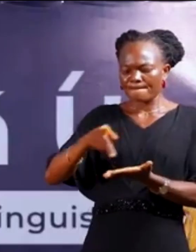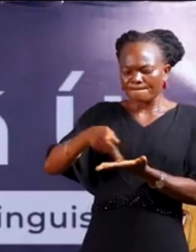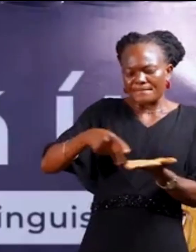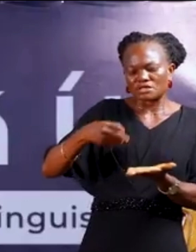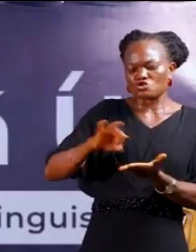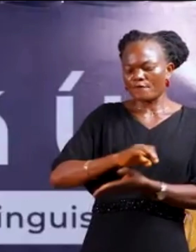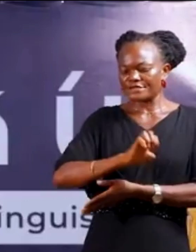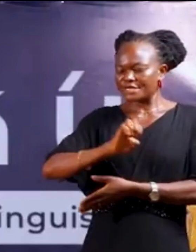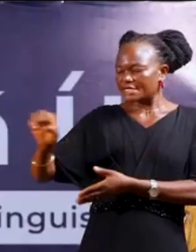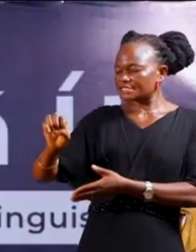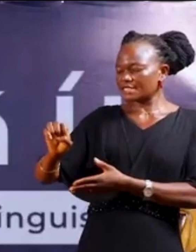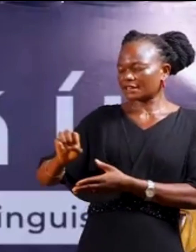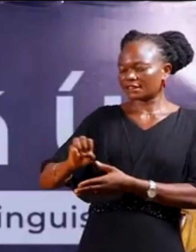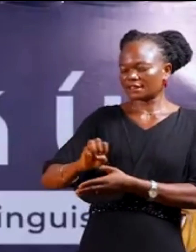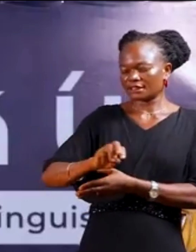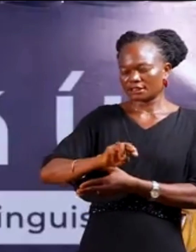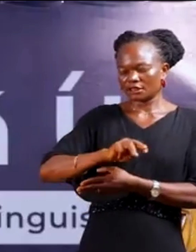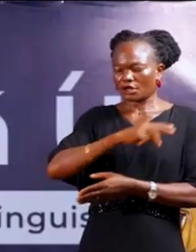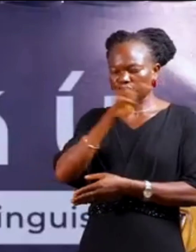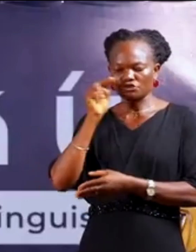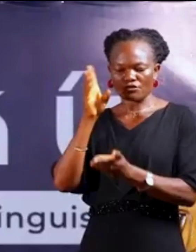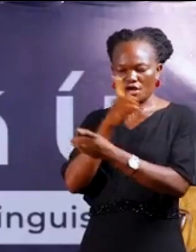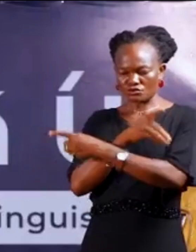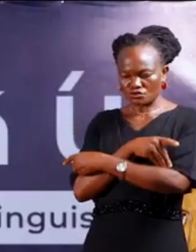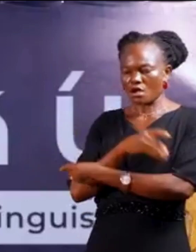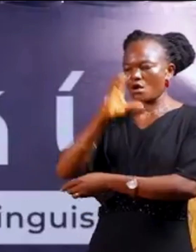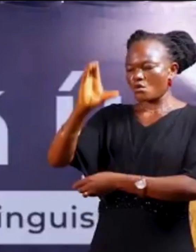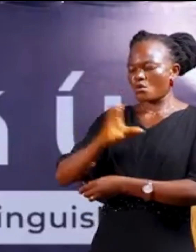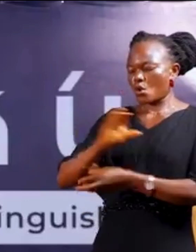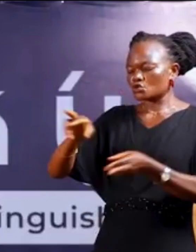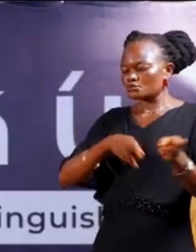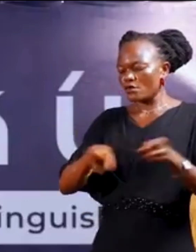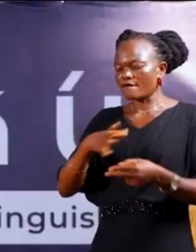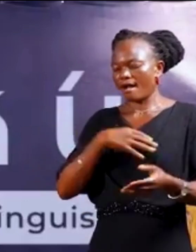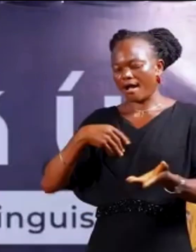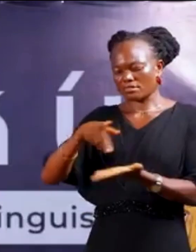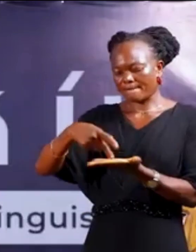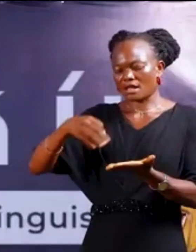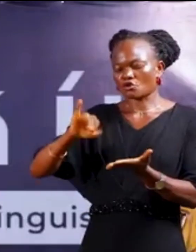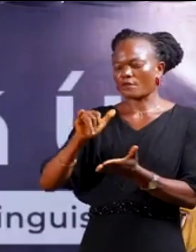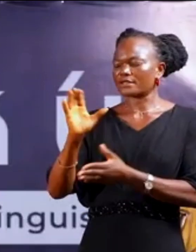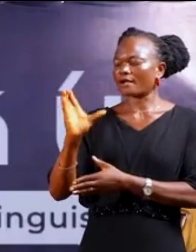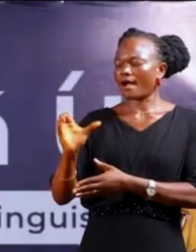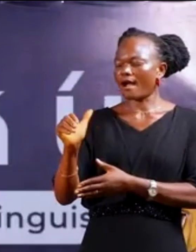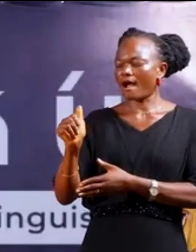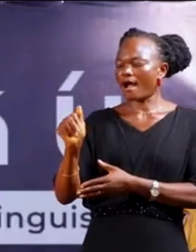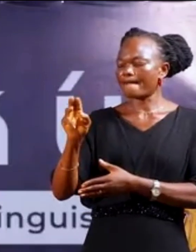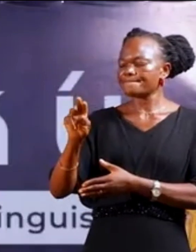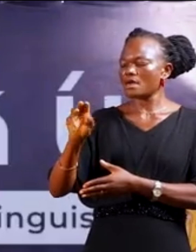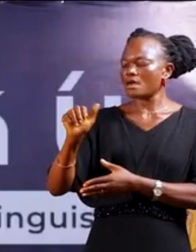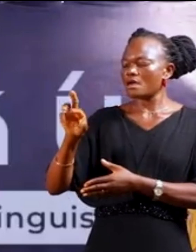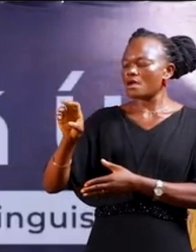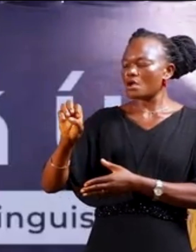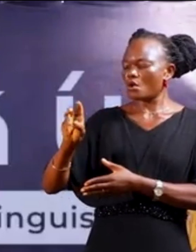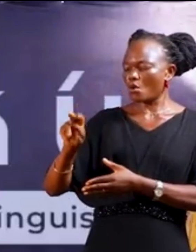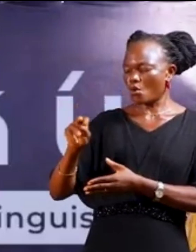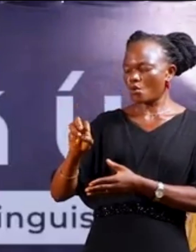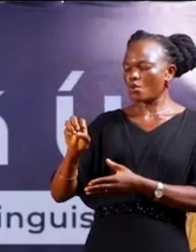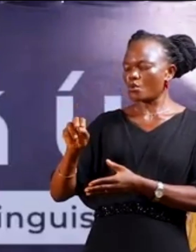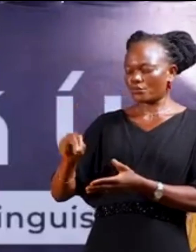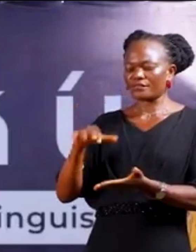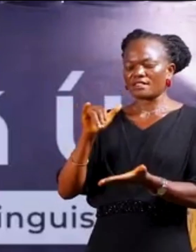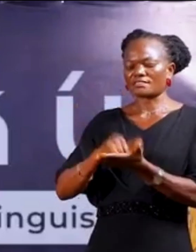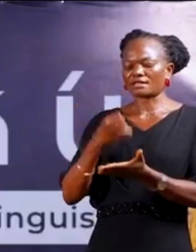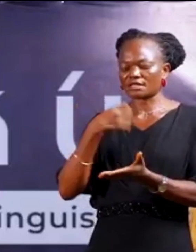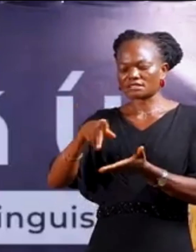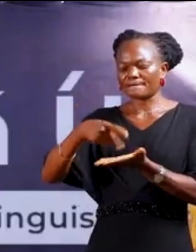today, Cross River, and part of the Cameroon. This is the location of what is often referred to as